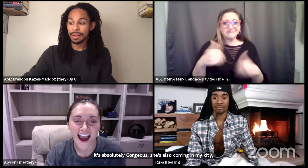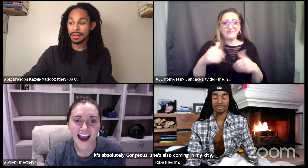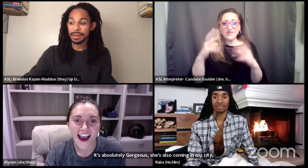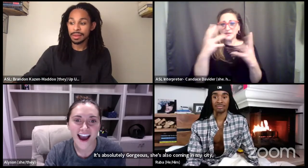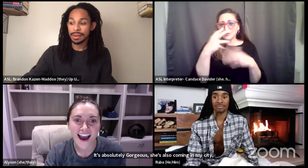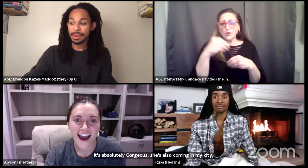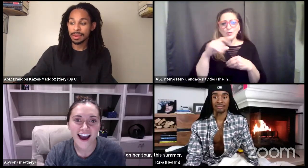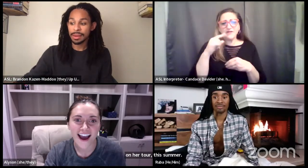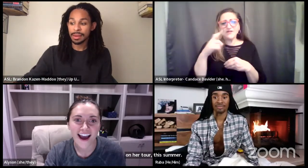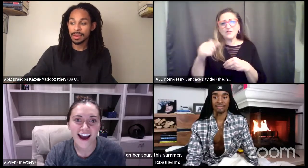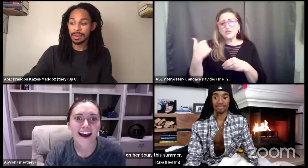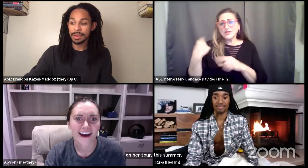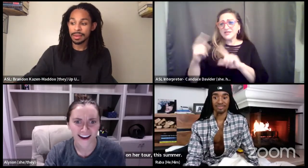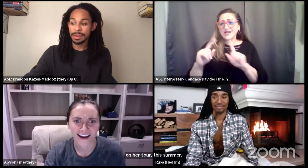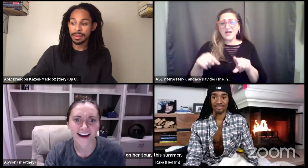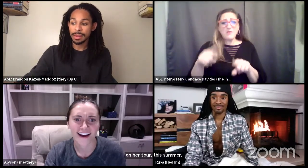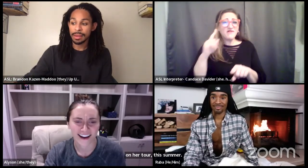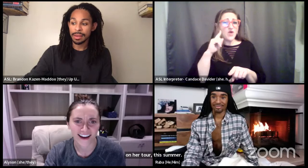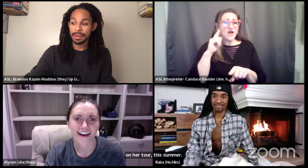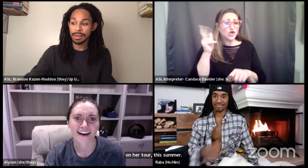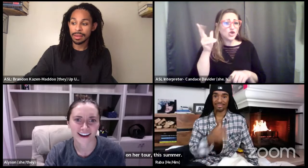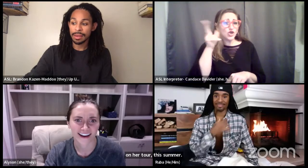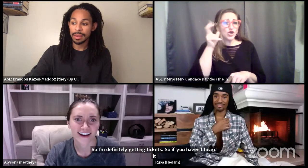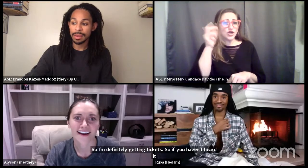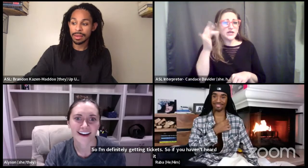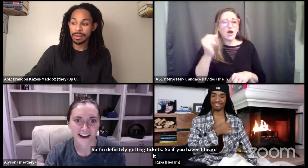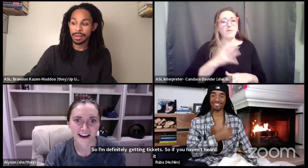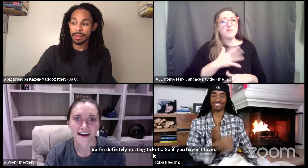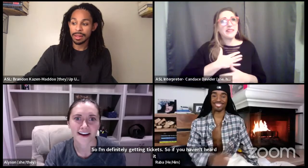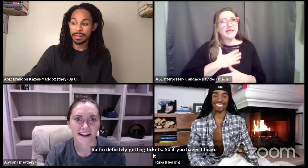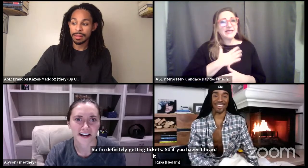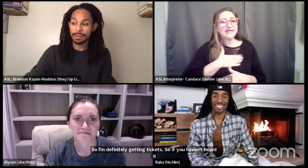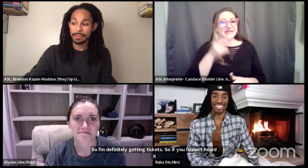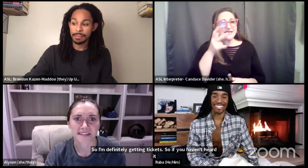tickets. So if you haven't heard it, please listen to it.